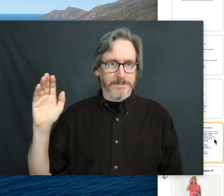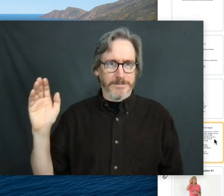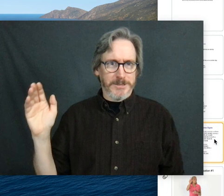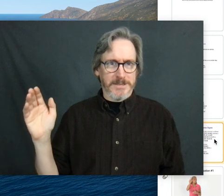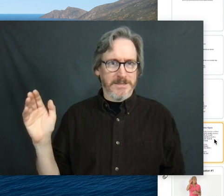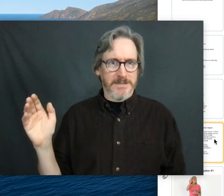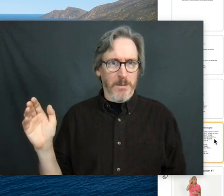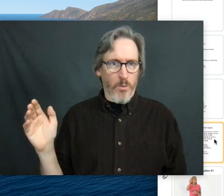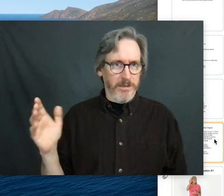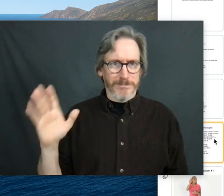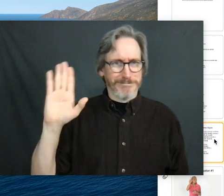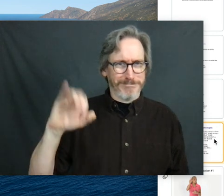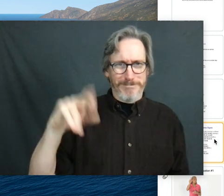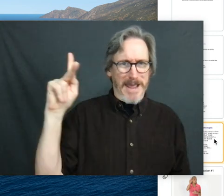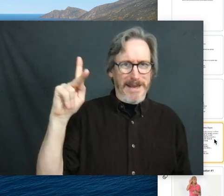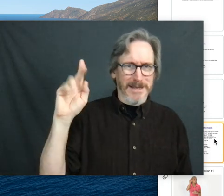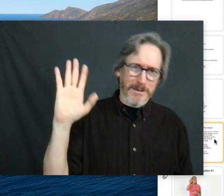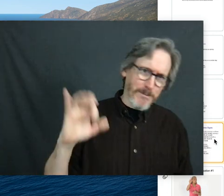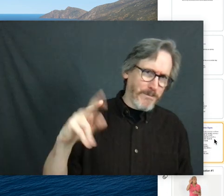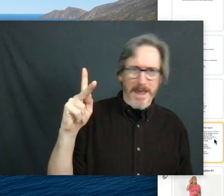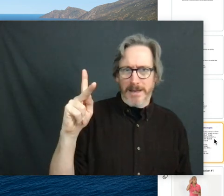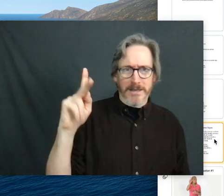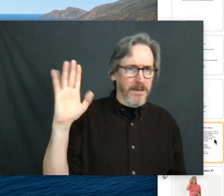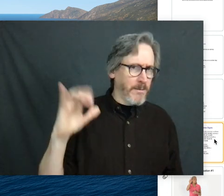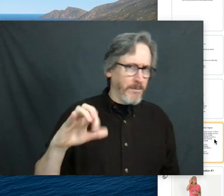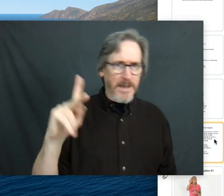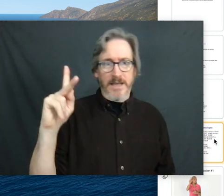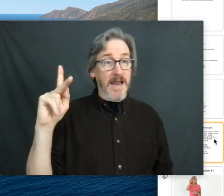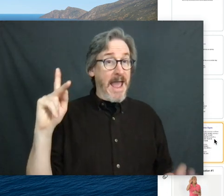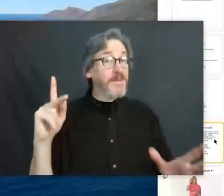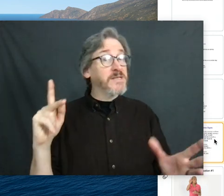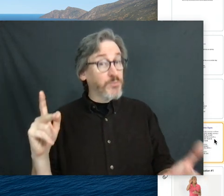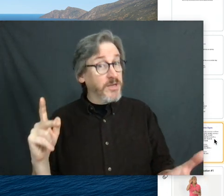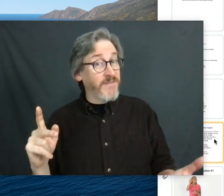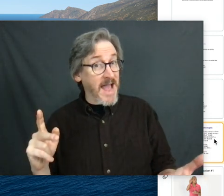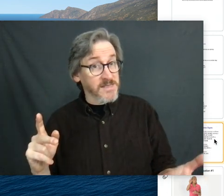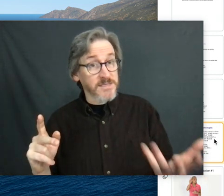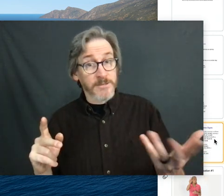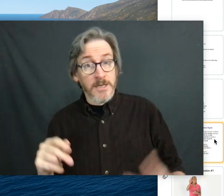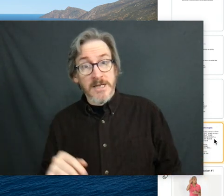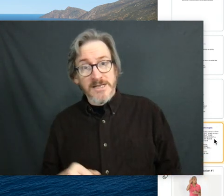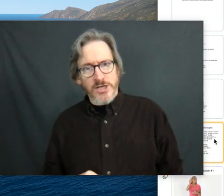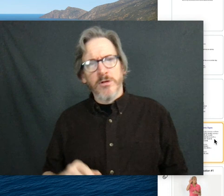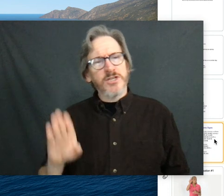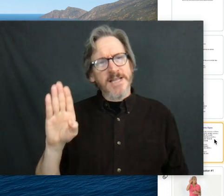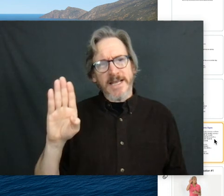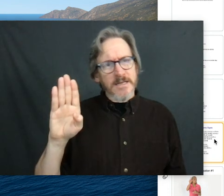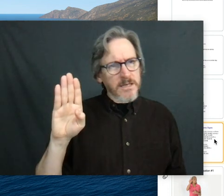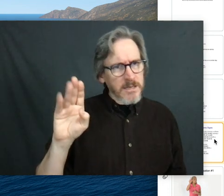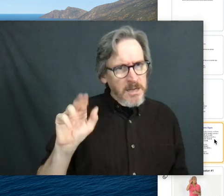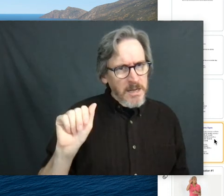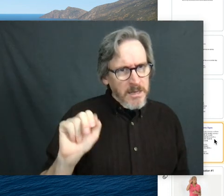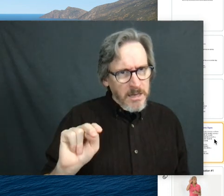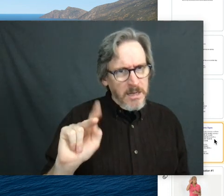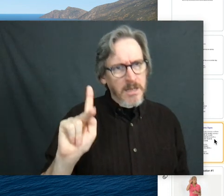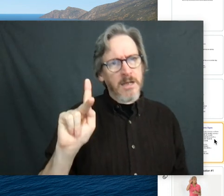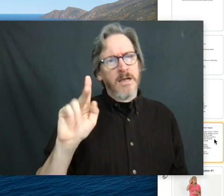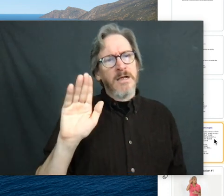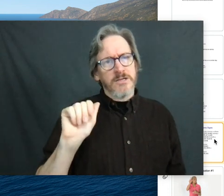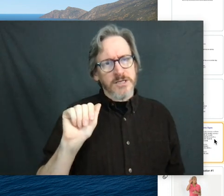spanking someone. Bank. And it happens pretty fast. So just take it,